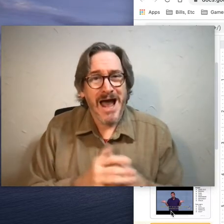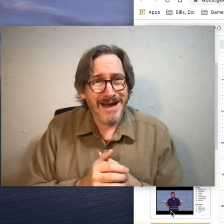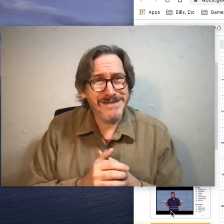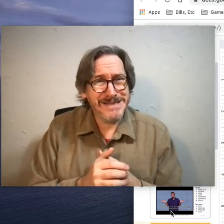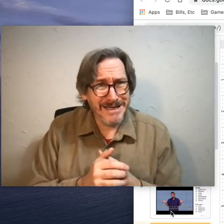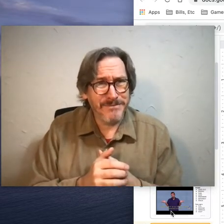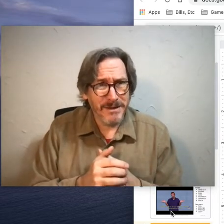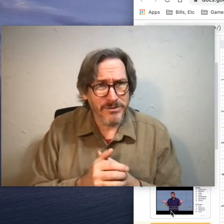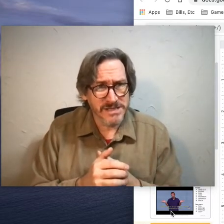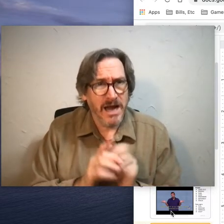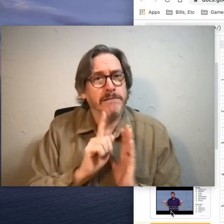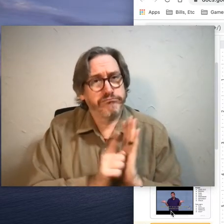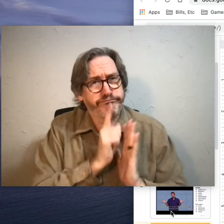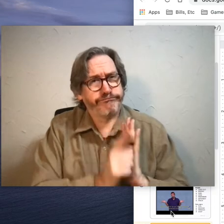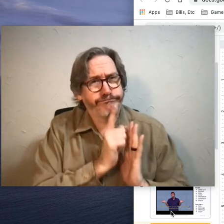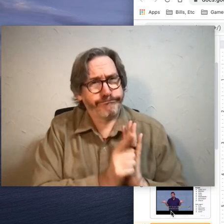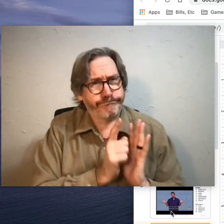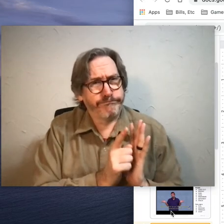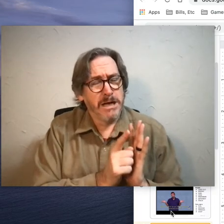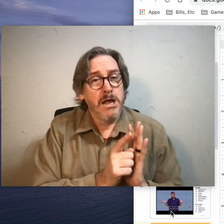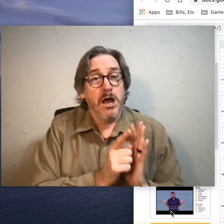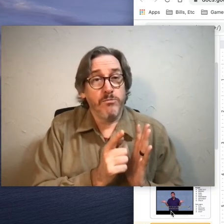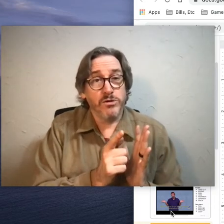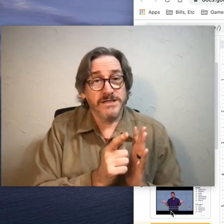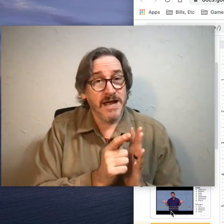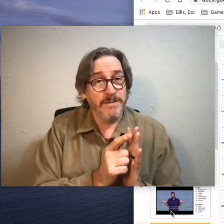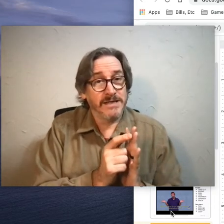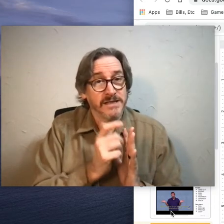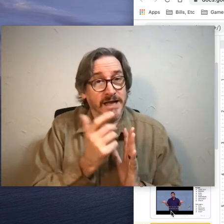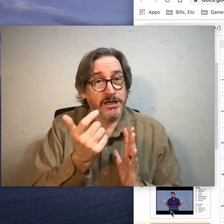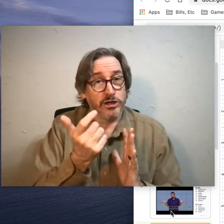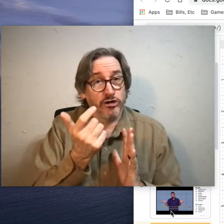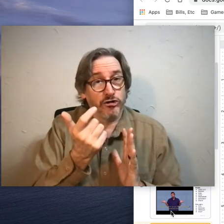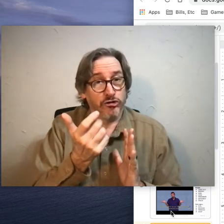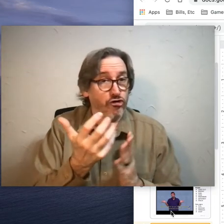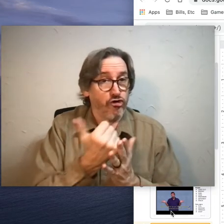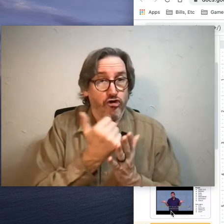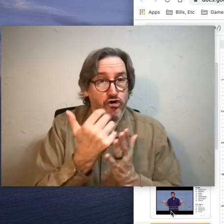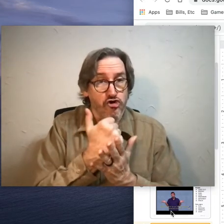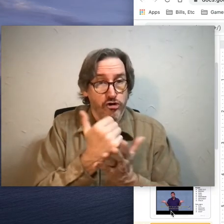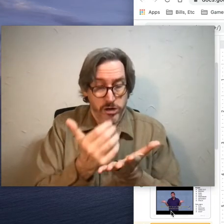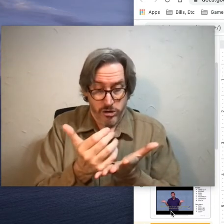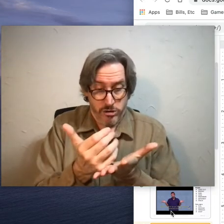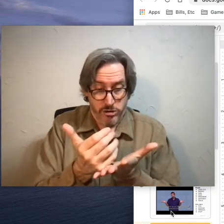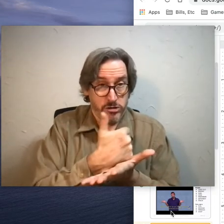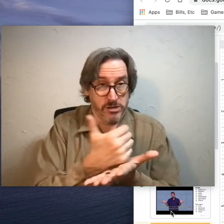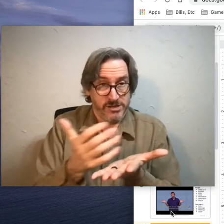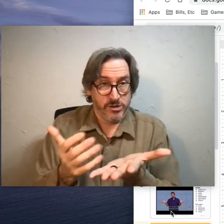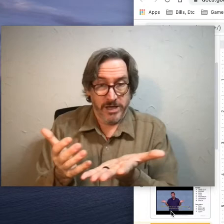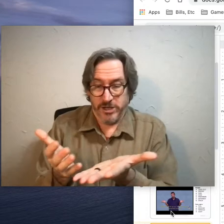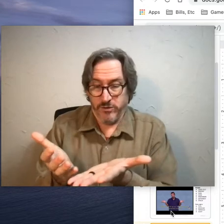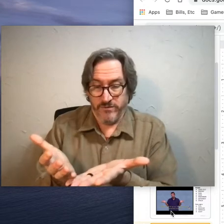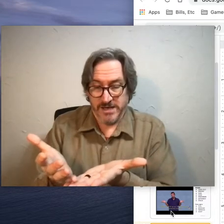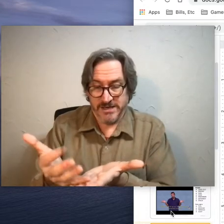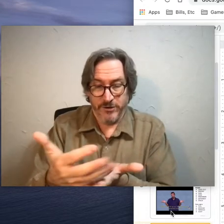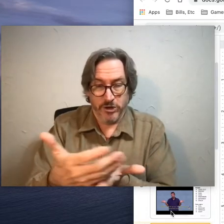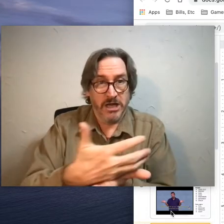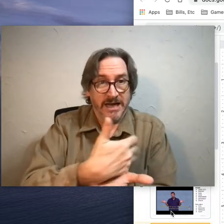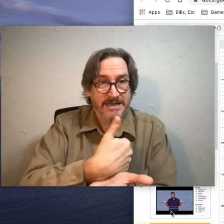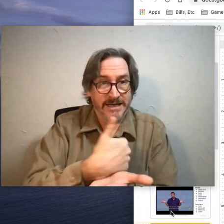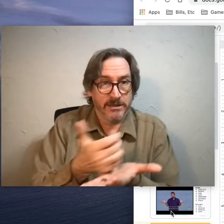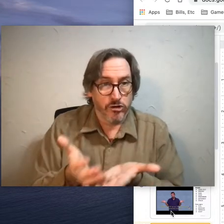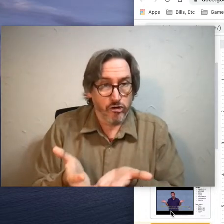Hourly. I've seen people sign, most of the time it's like earn. So like you've got stuff